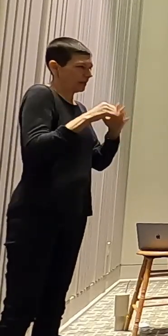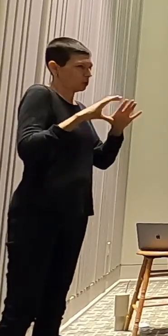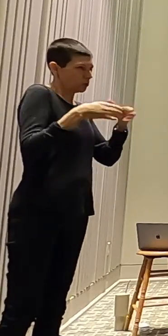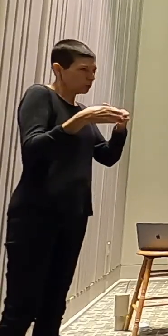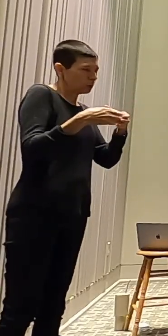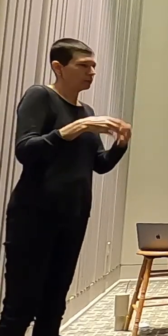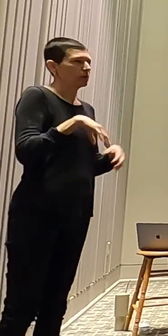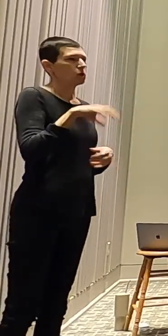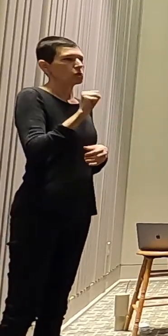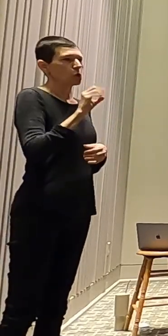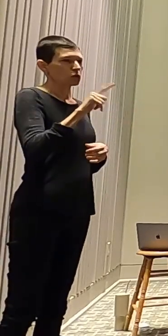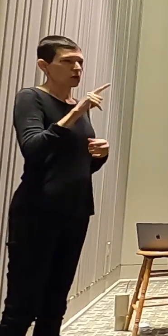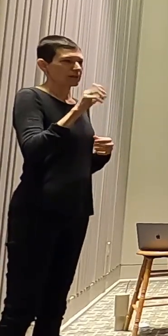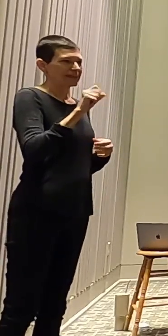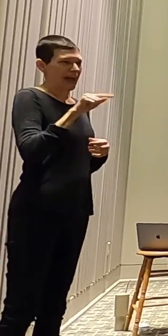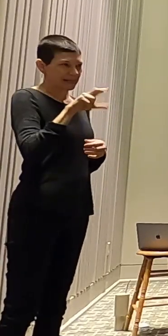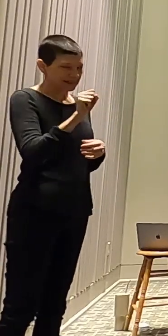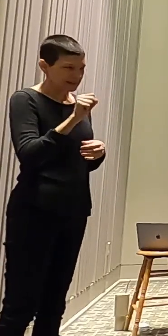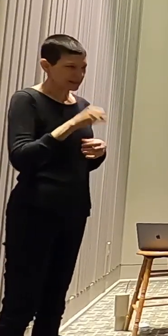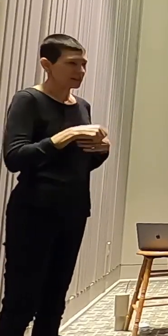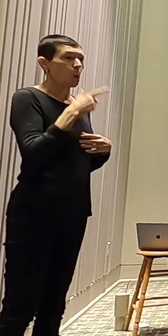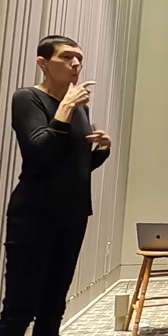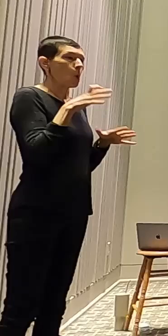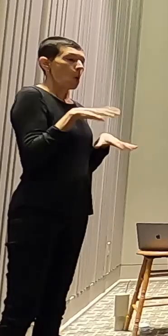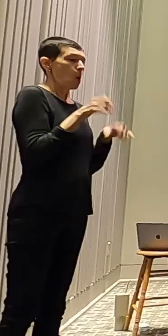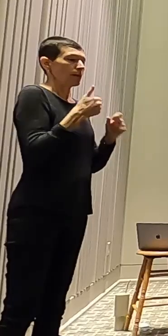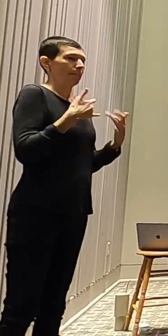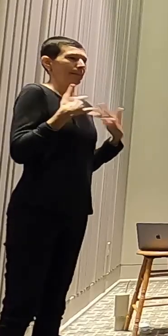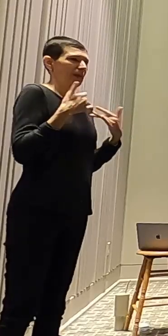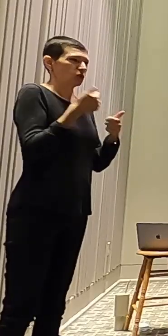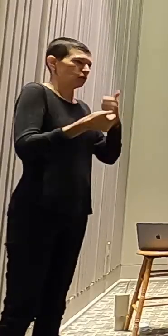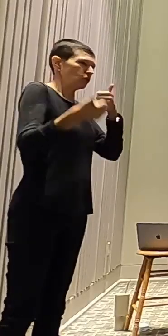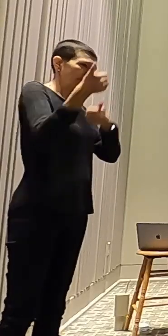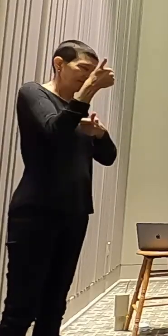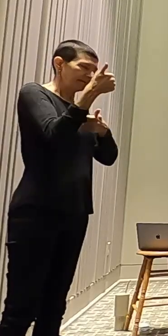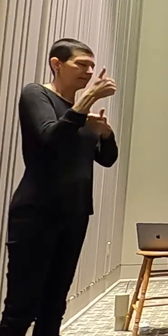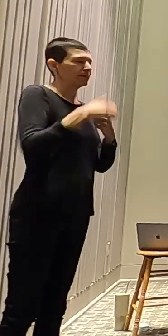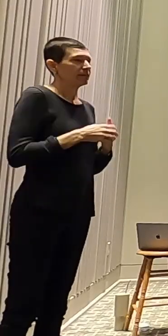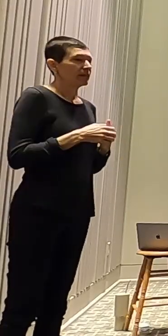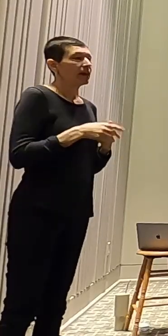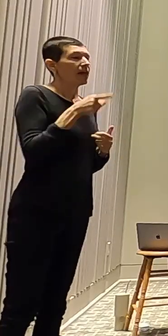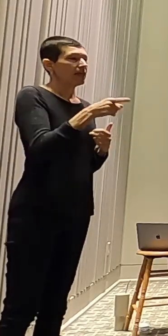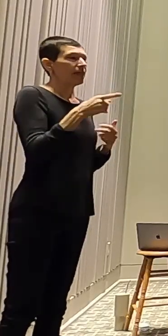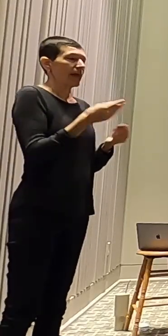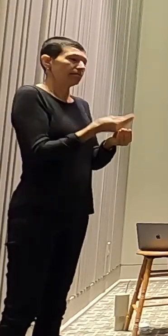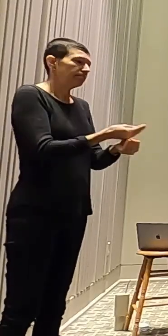and social status. The host is often a chief or noble, and they